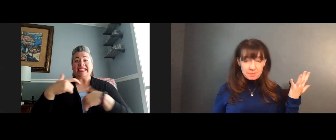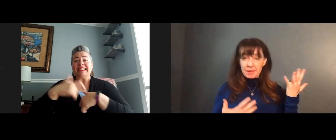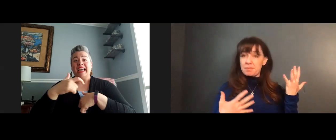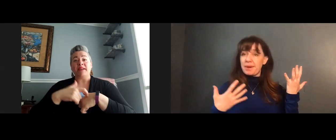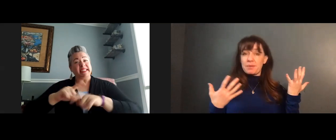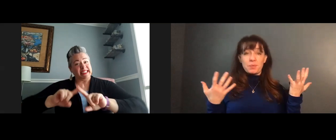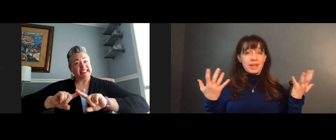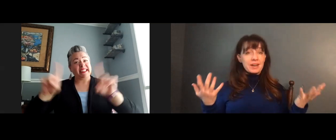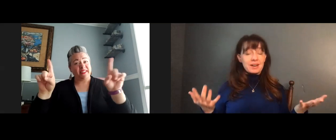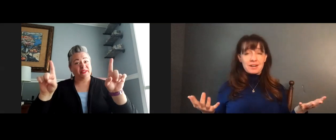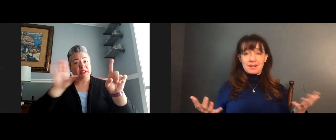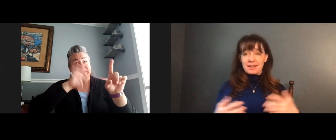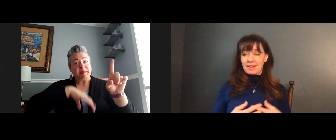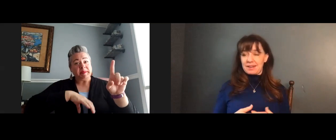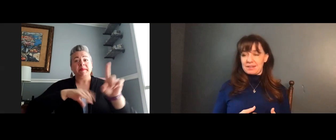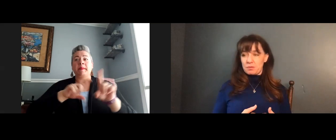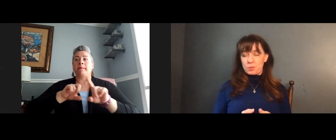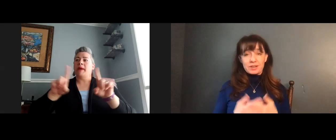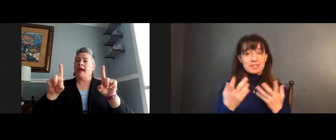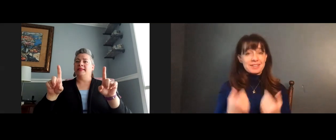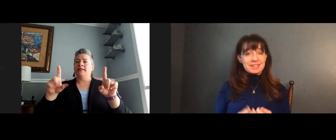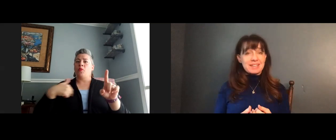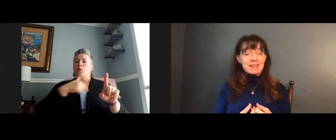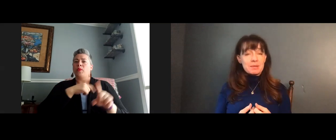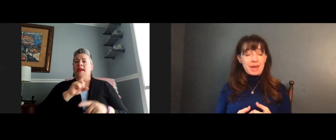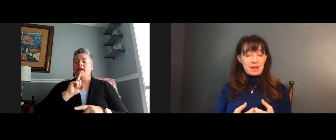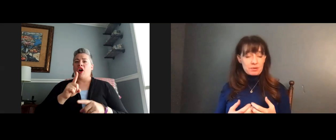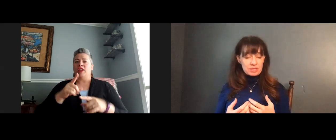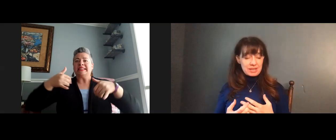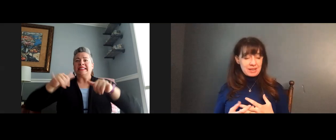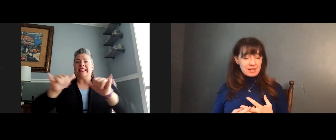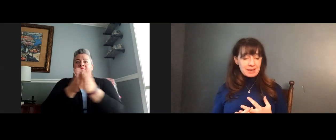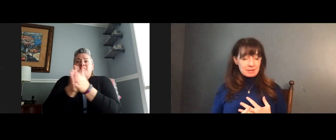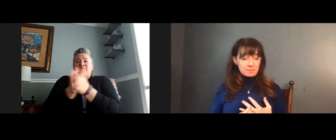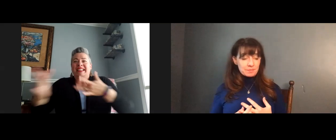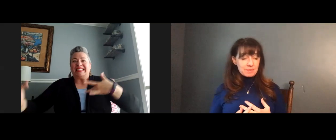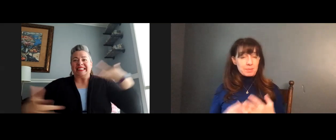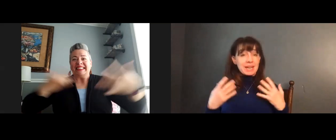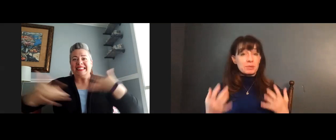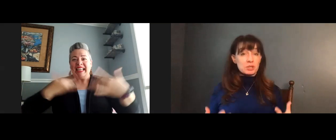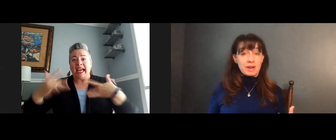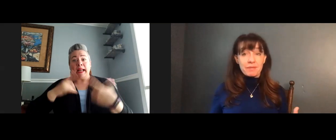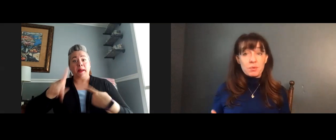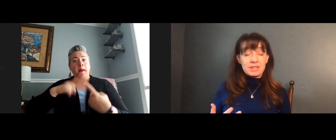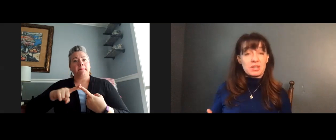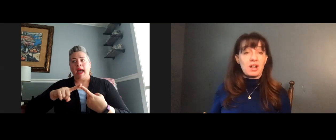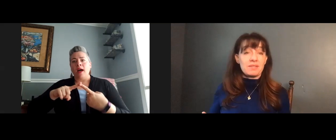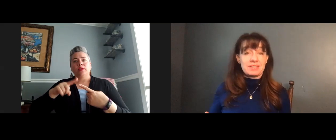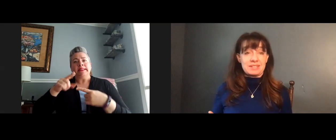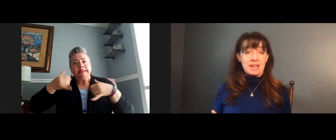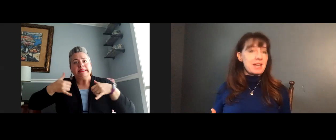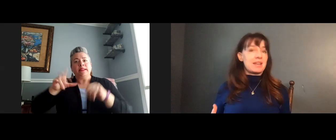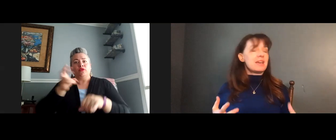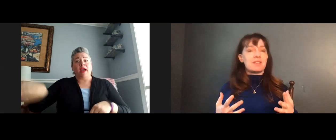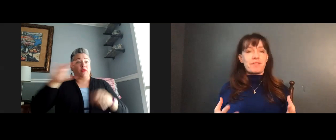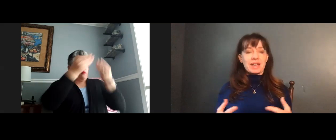but we are uh we're still excited about um being able to travel once all of